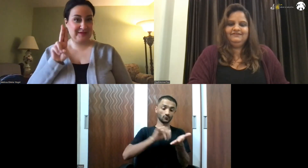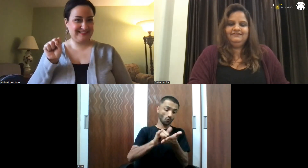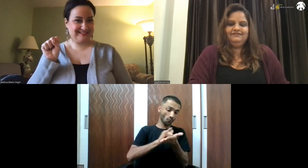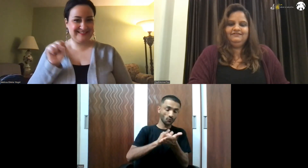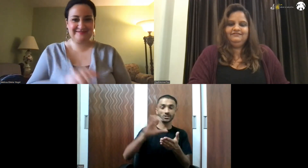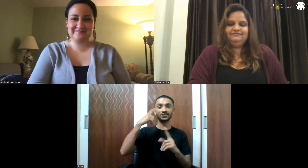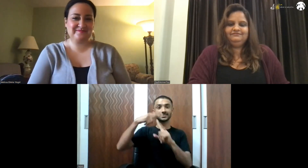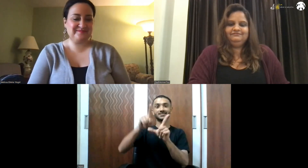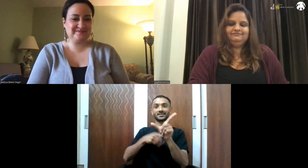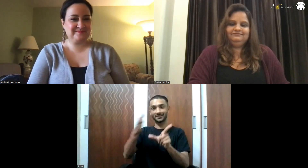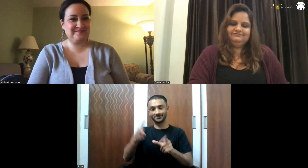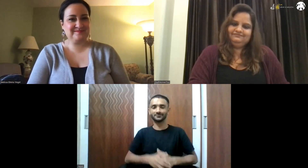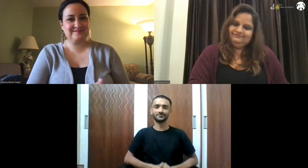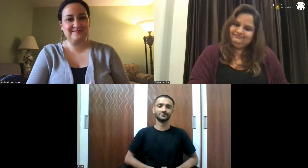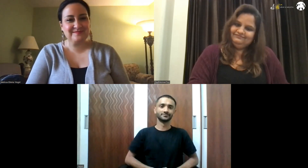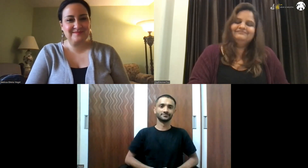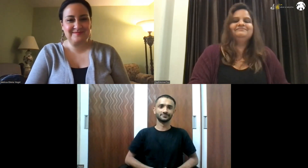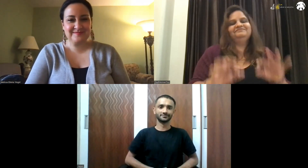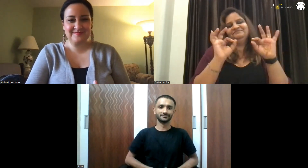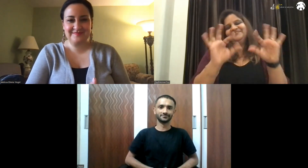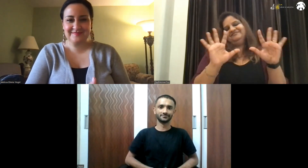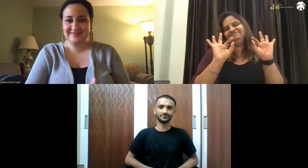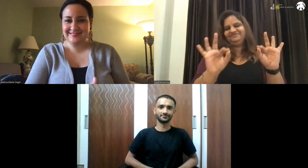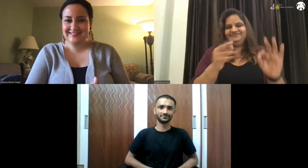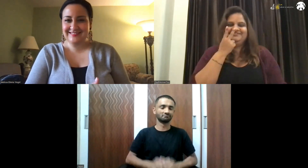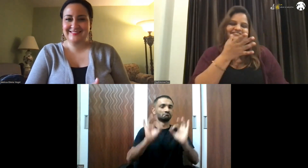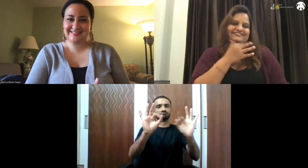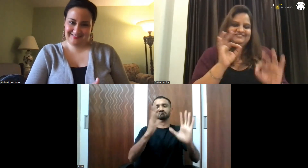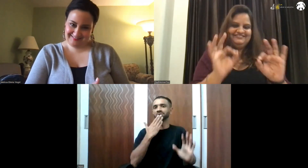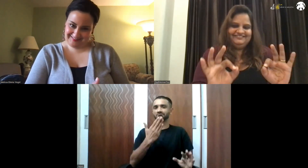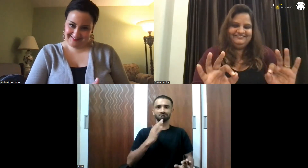I in New York City.